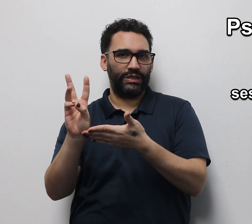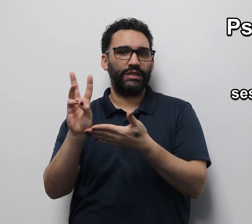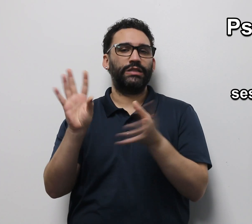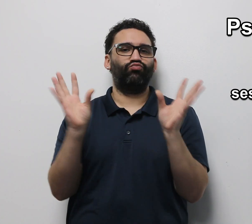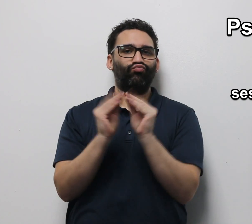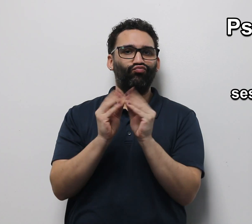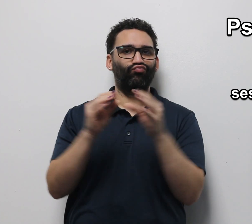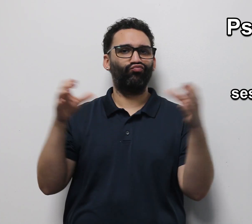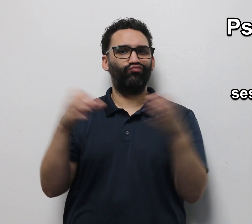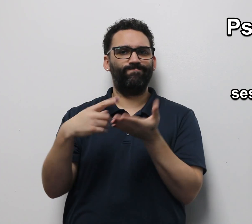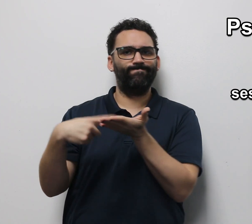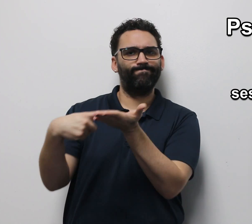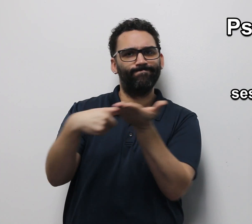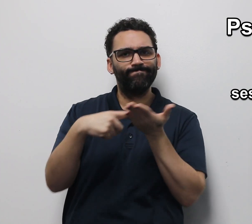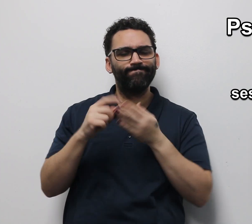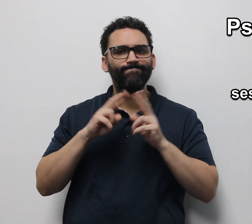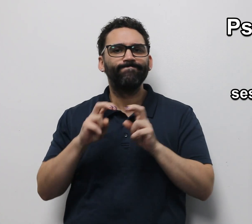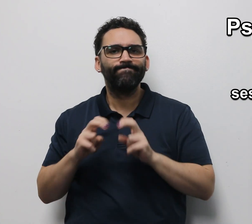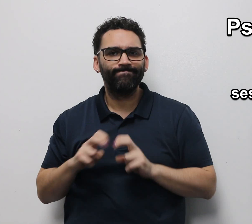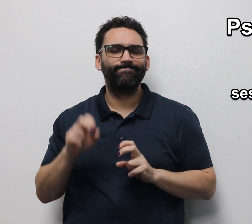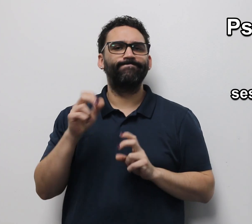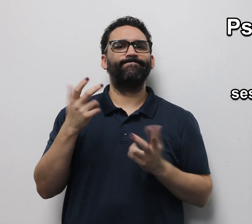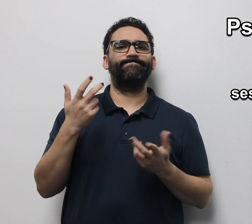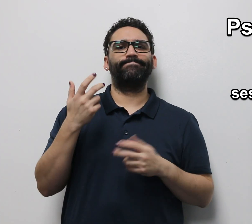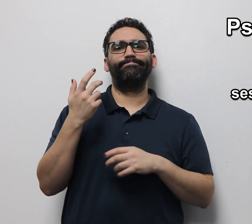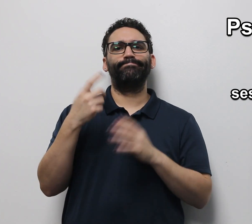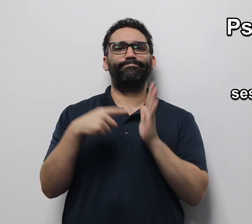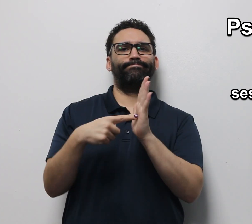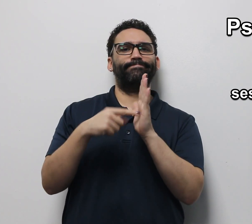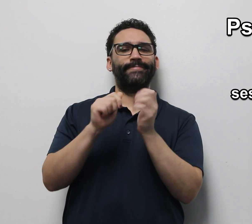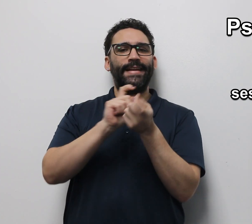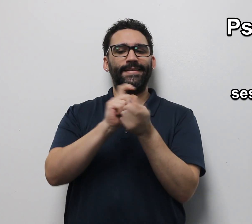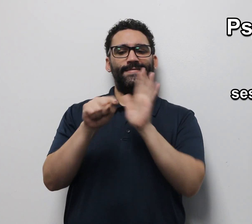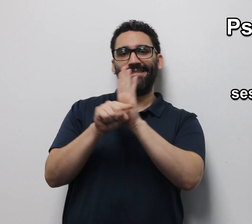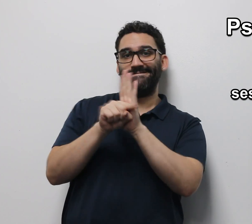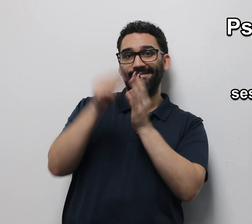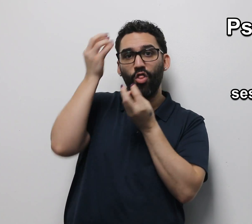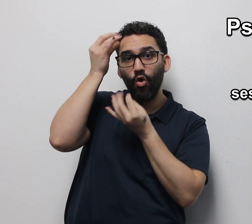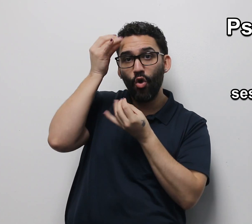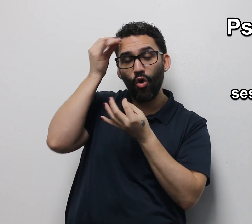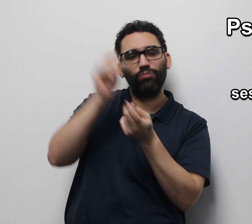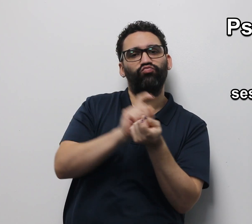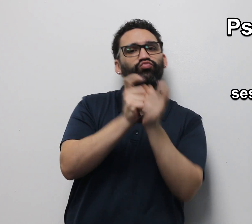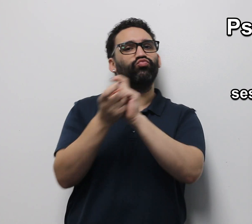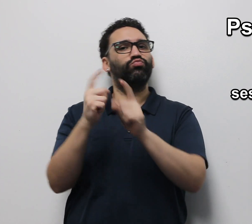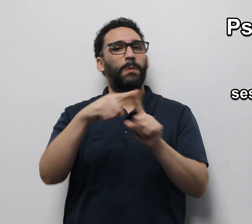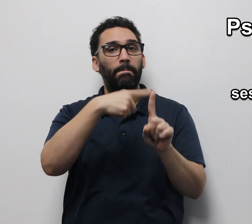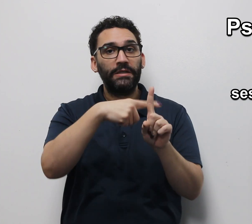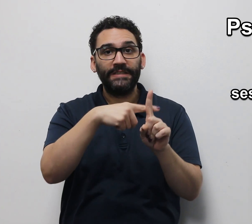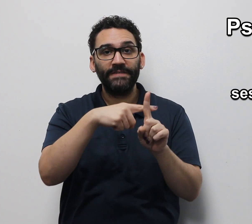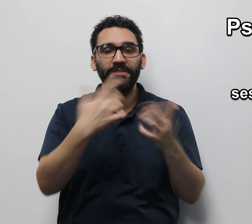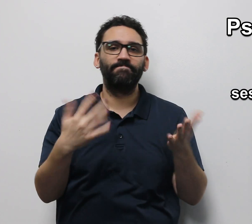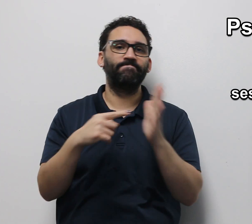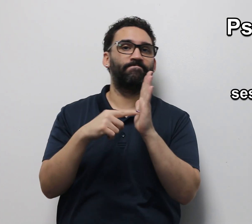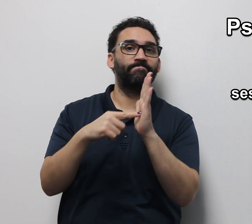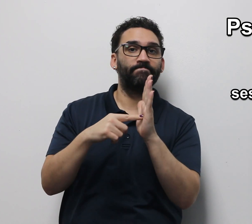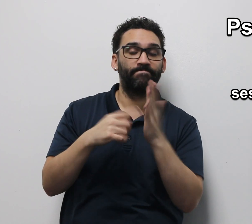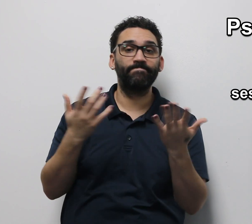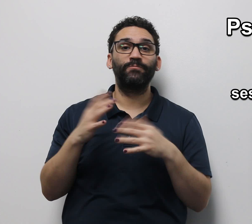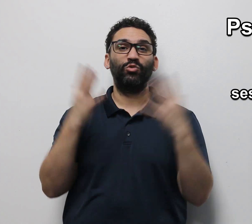the group will come together and work together to be able to analyze their thoughts and make them into more positive thoughts. For example, if